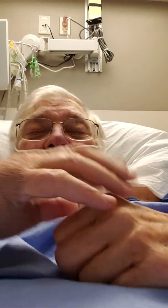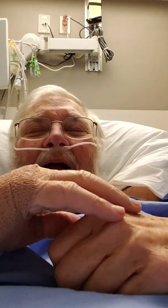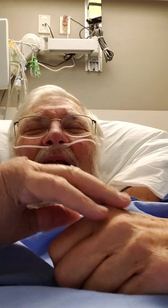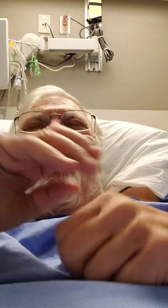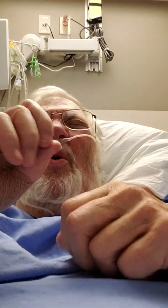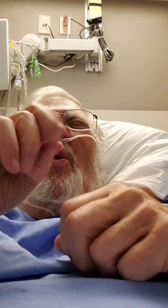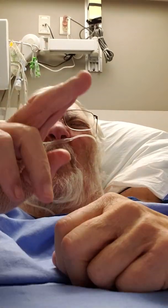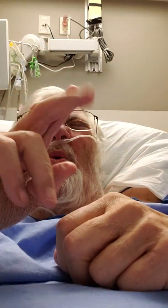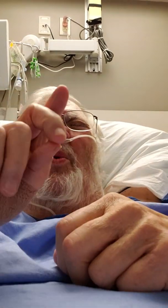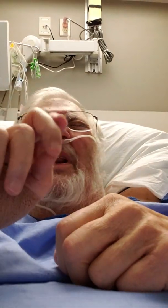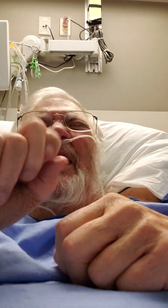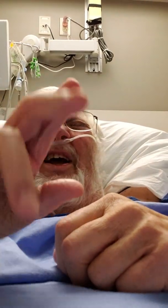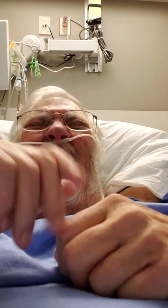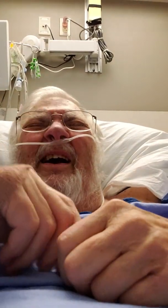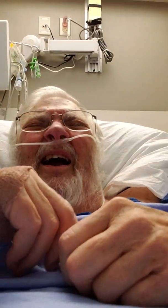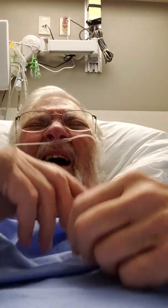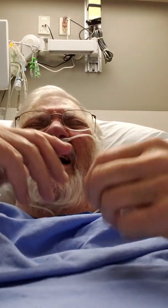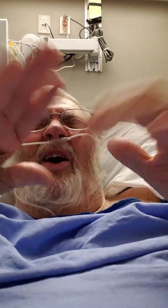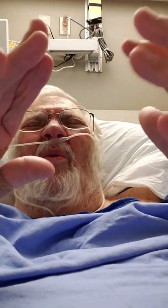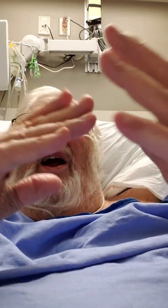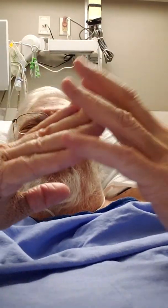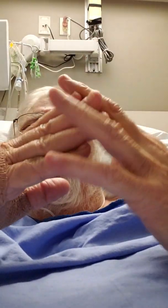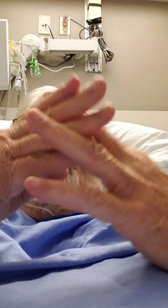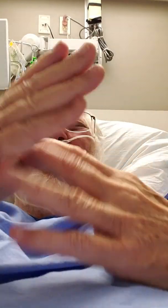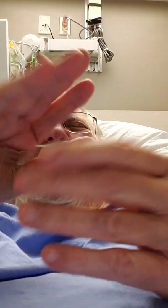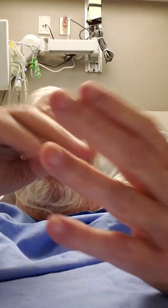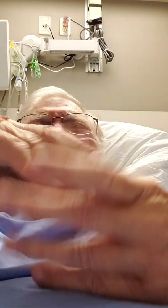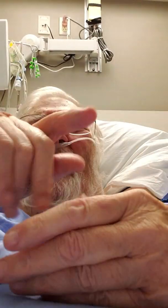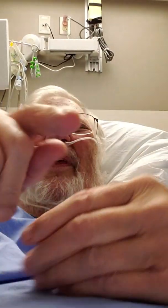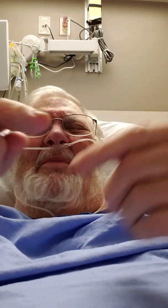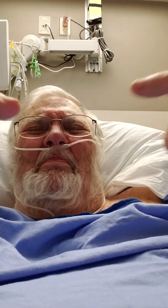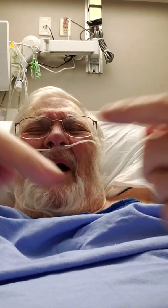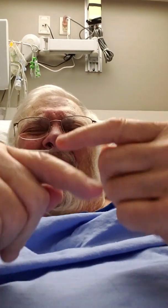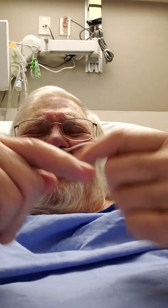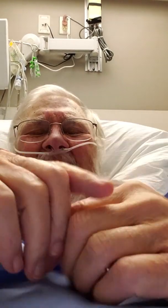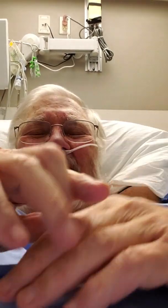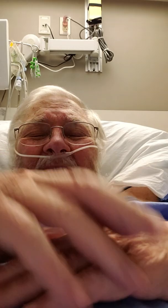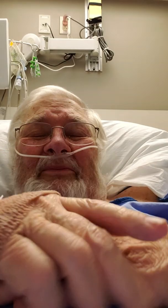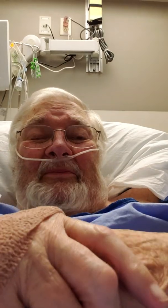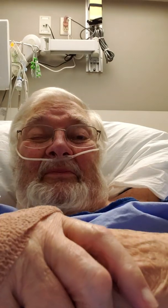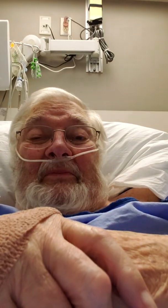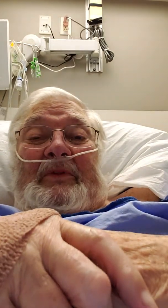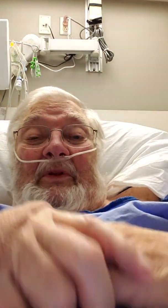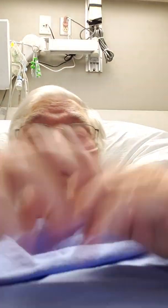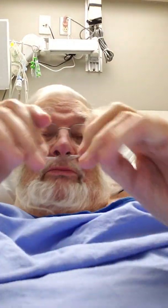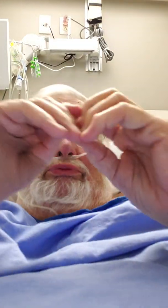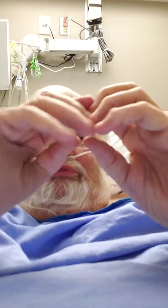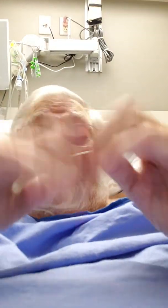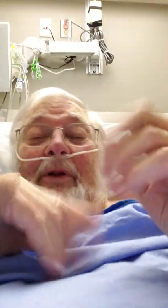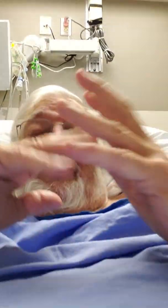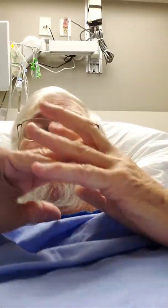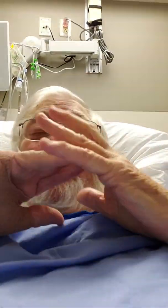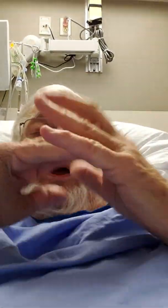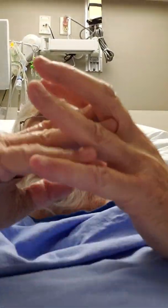Right. I go, oh dear. It was through all of this pain. So, I've been